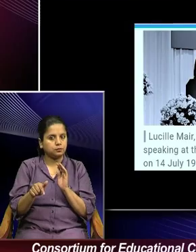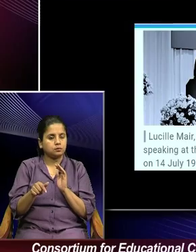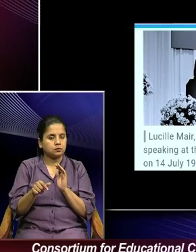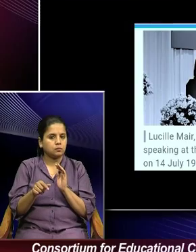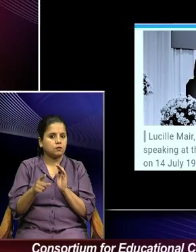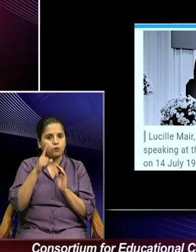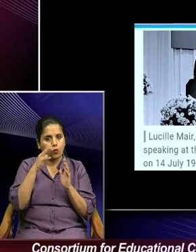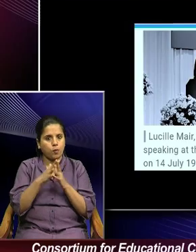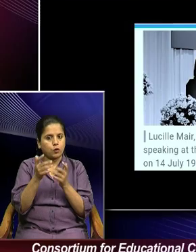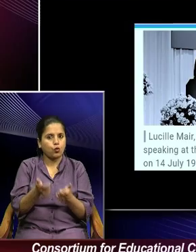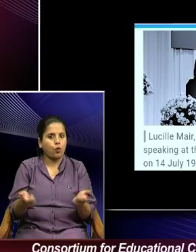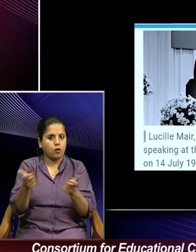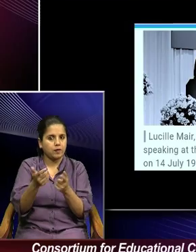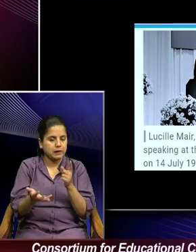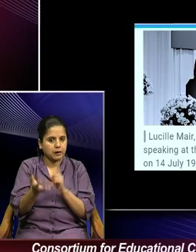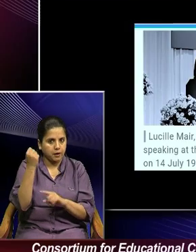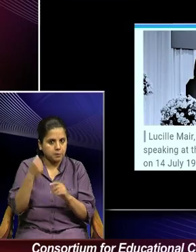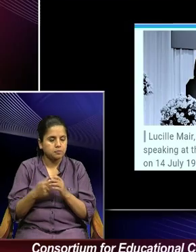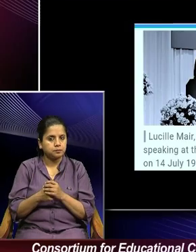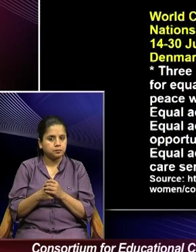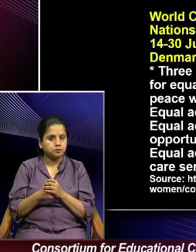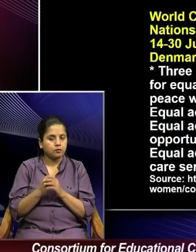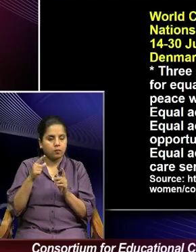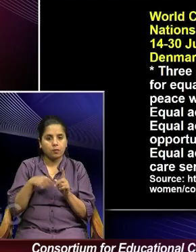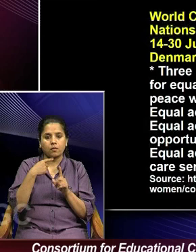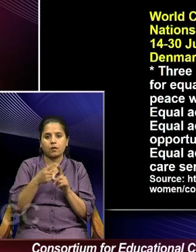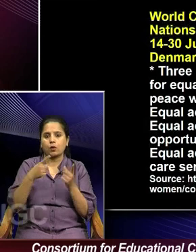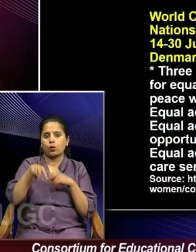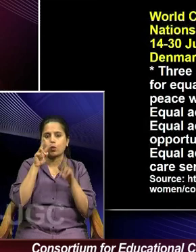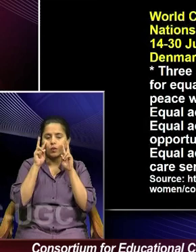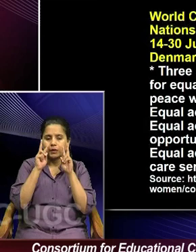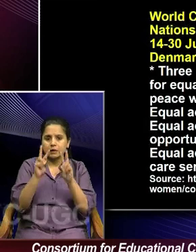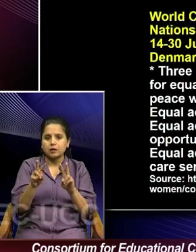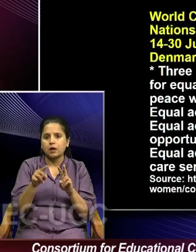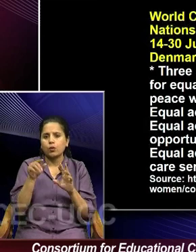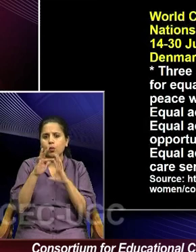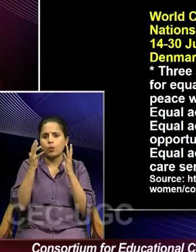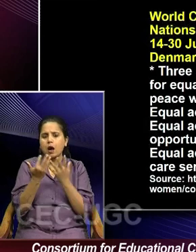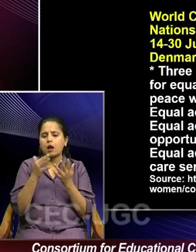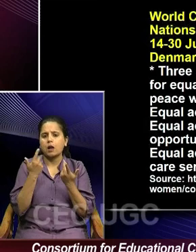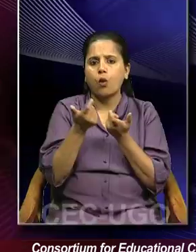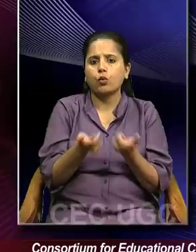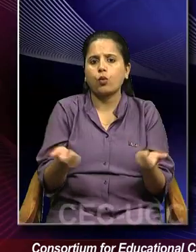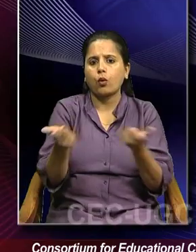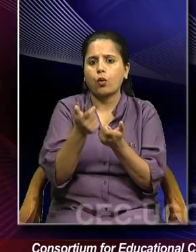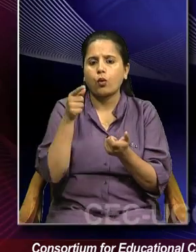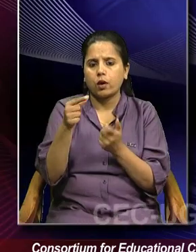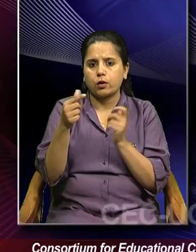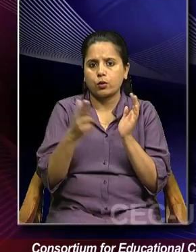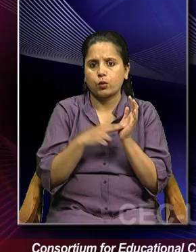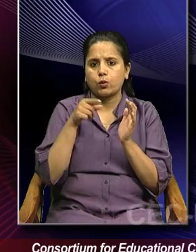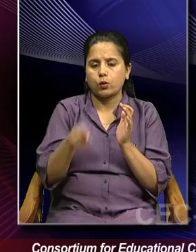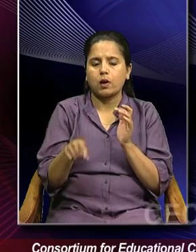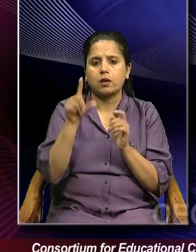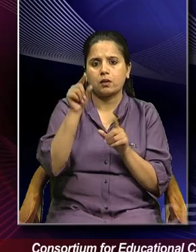UN Women Conference, and when we look at that how the world conferences of United Nations